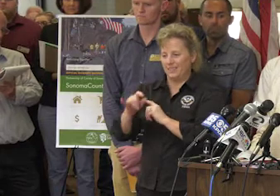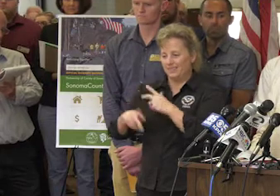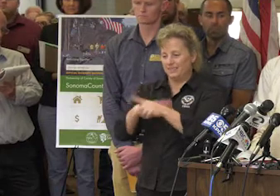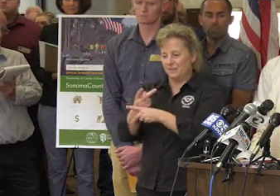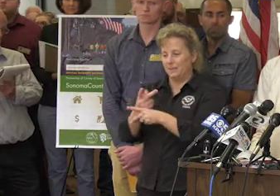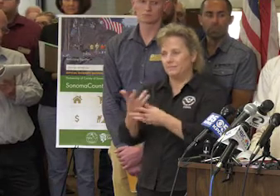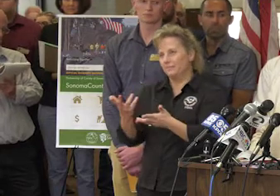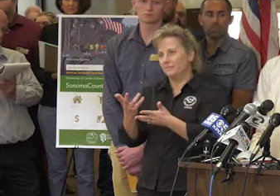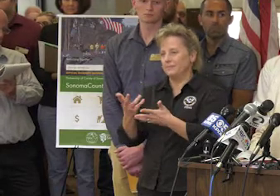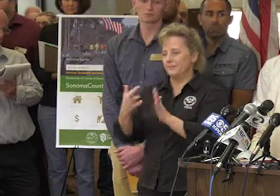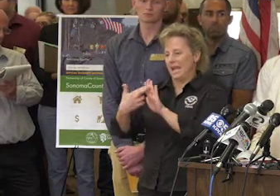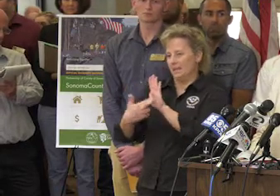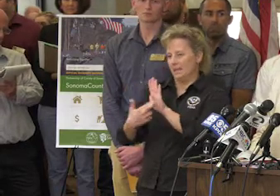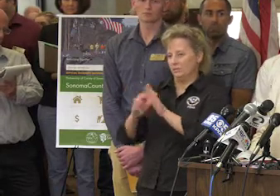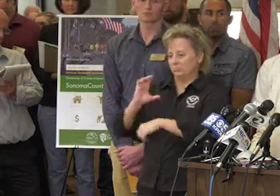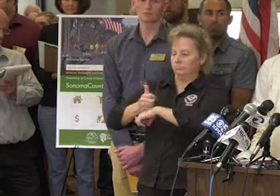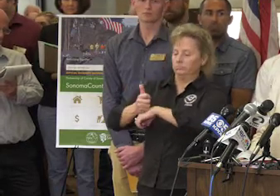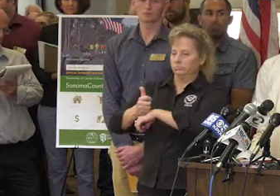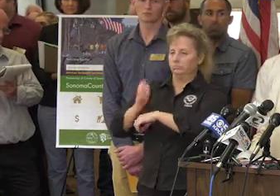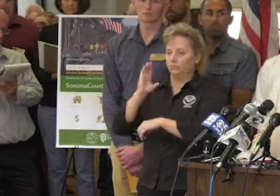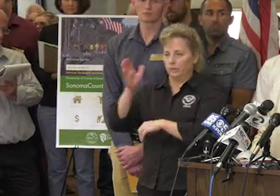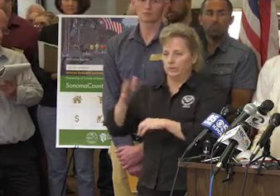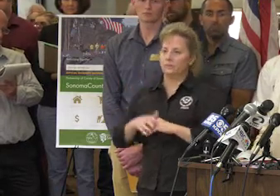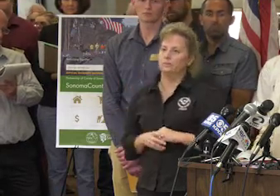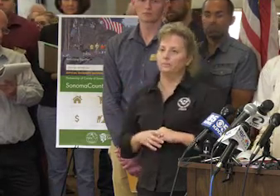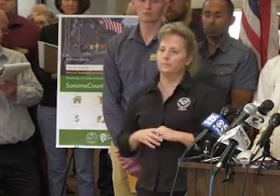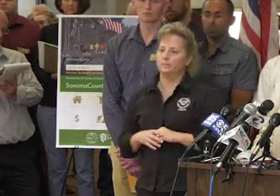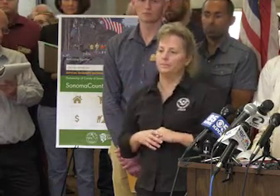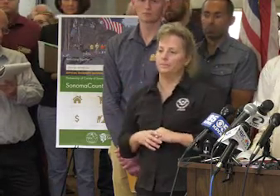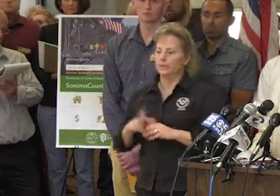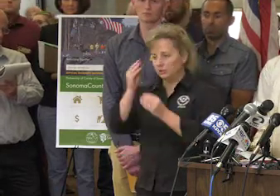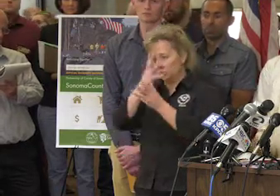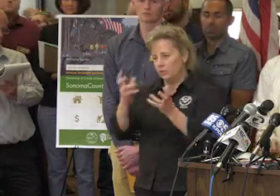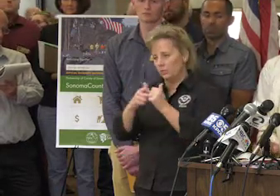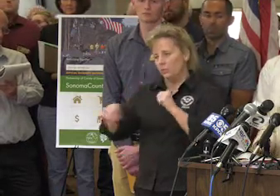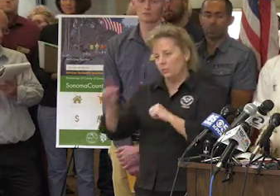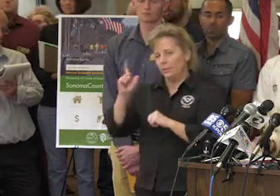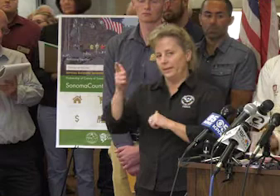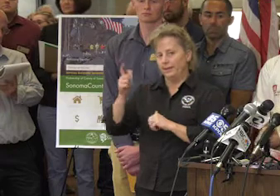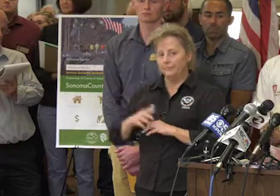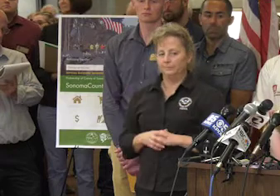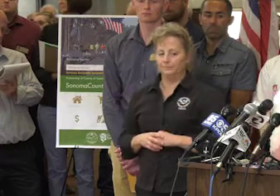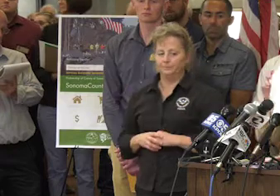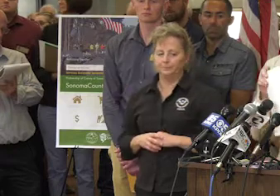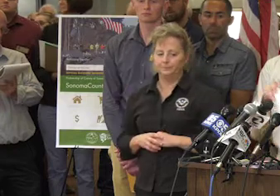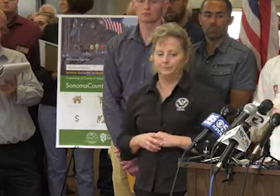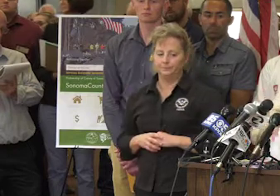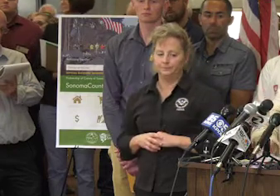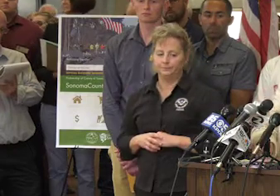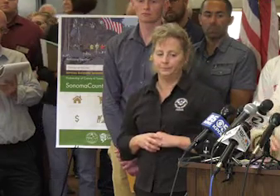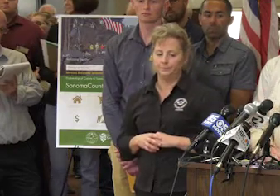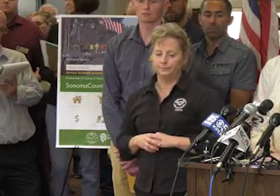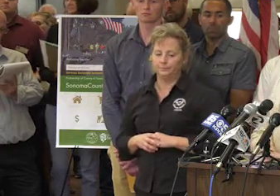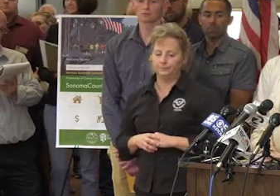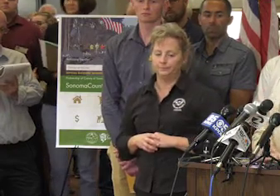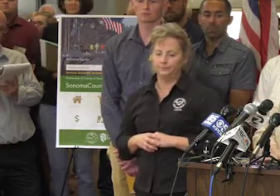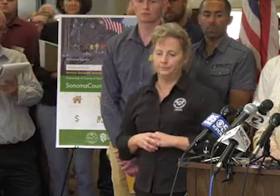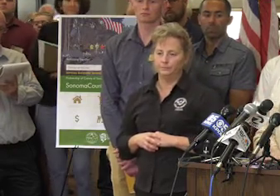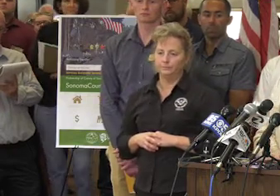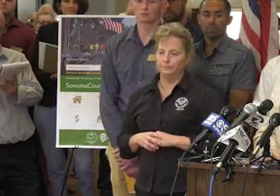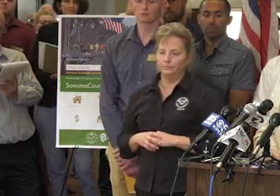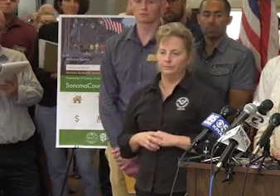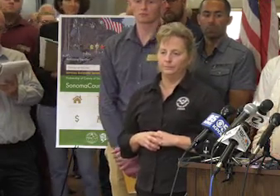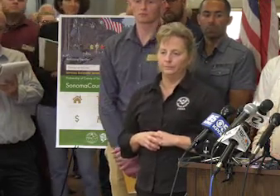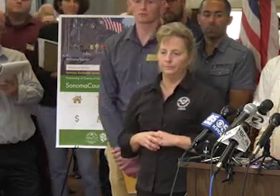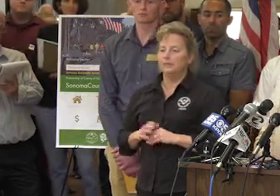type of guidelines that we're going to be producing and sharing with you later on. So we'll have a chance for some questions for that, and